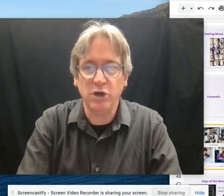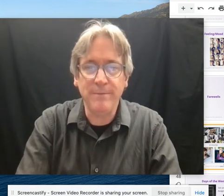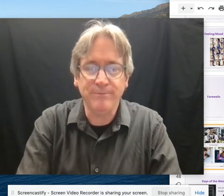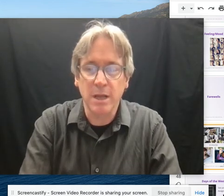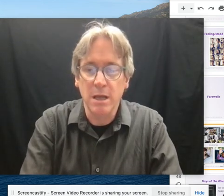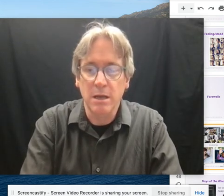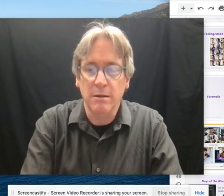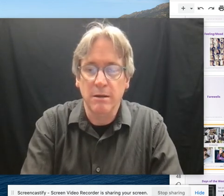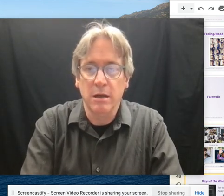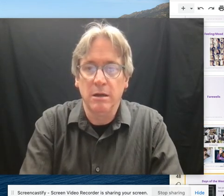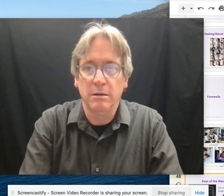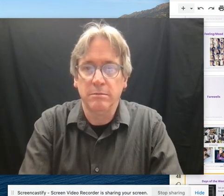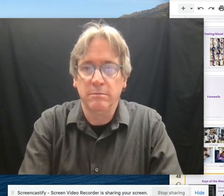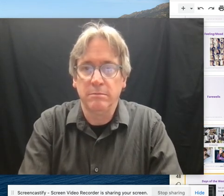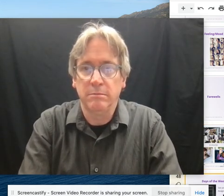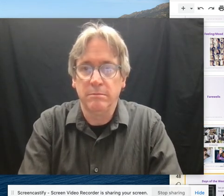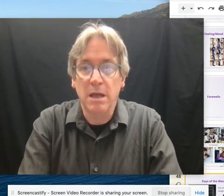Okay.